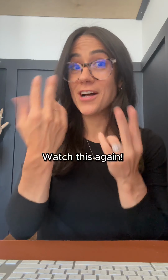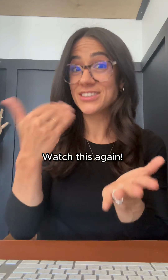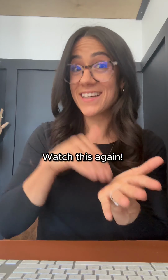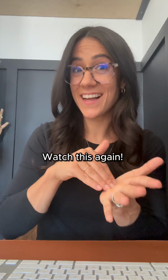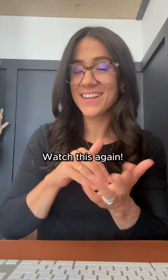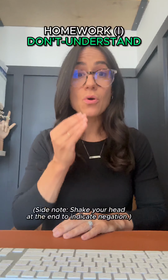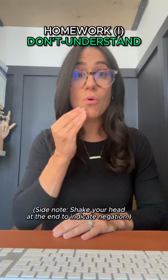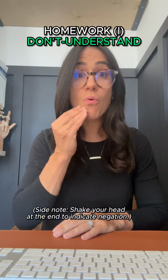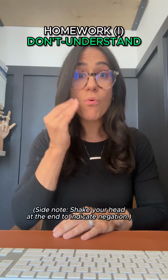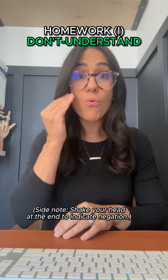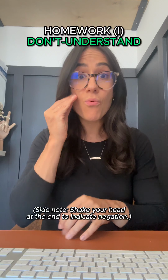again.